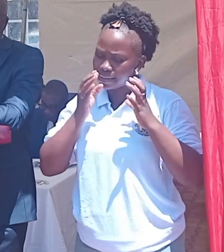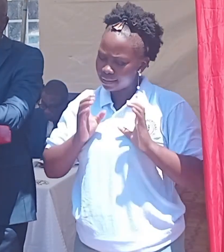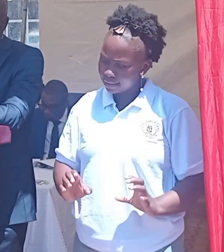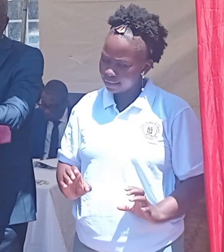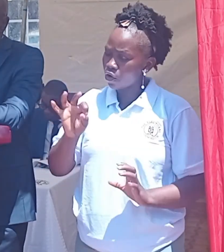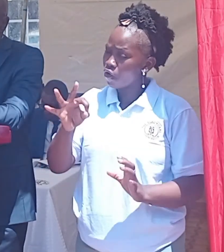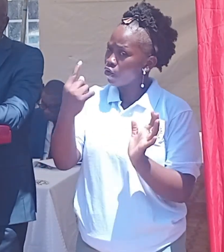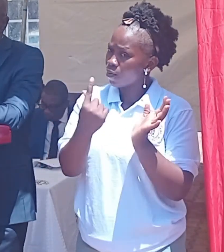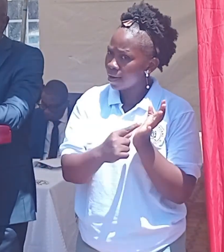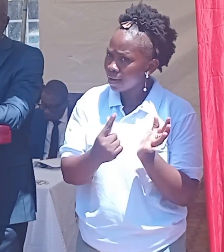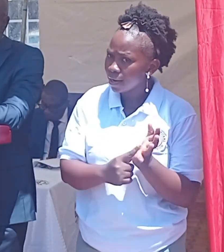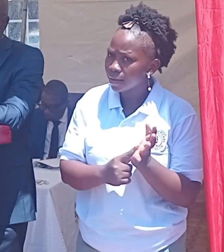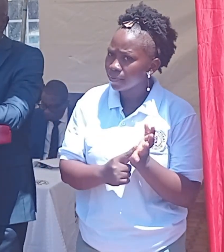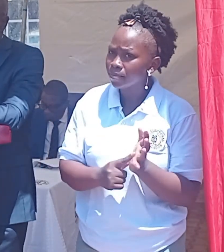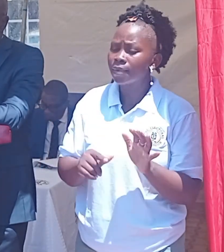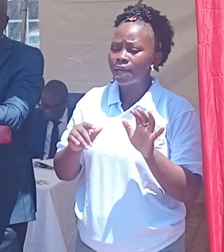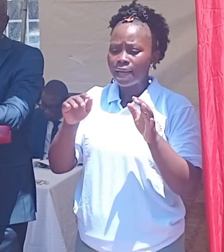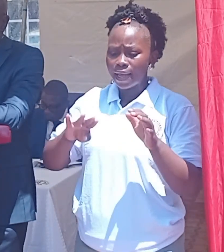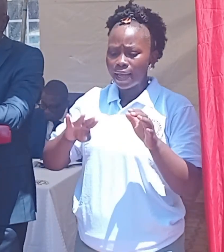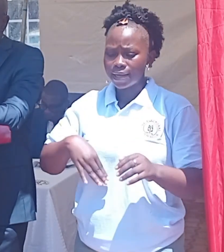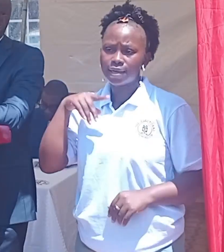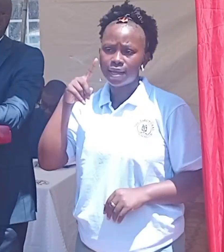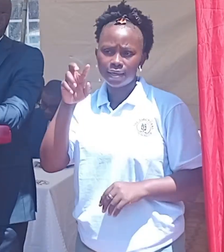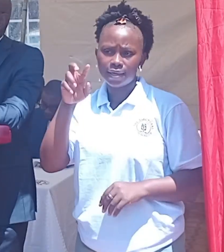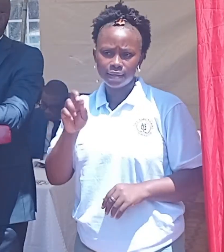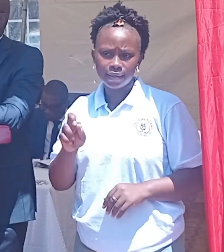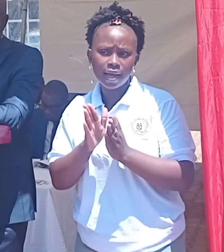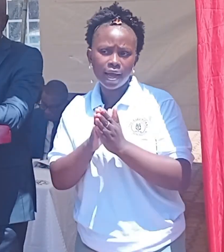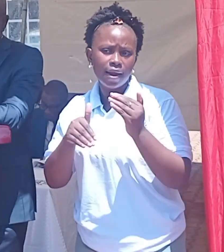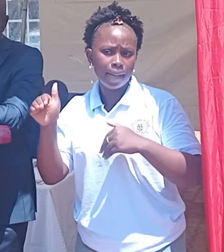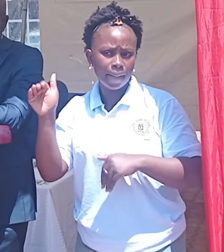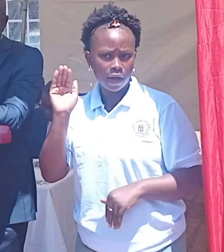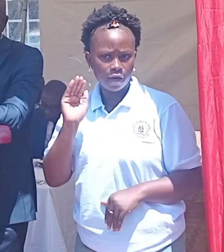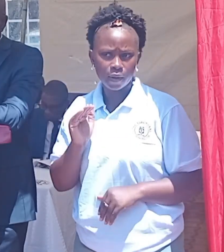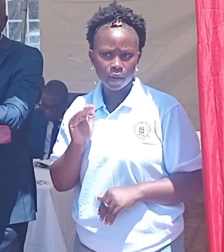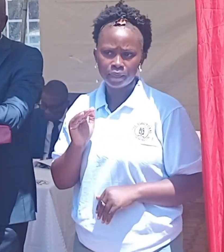Uganda and is 18 years of age or above.